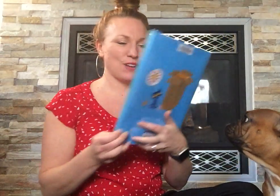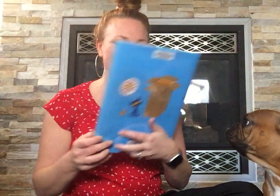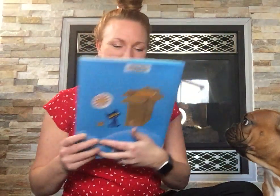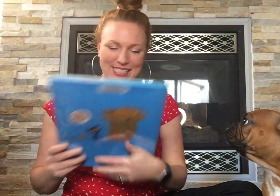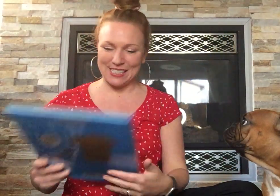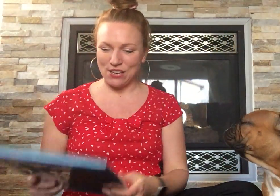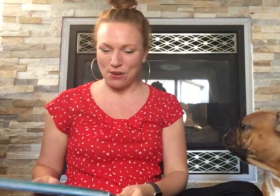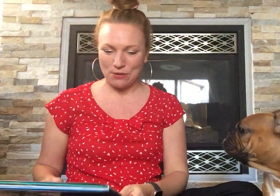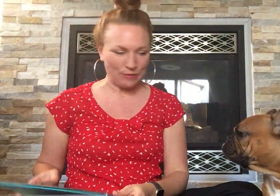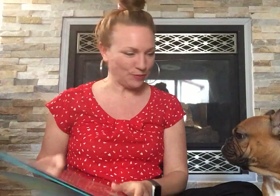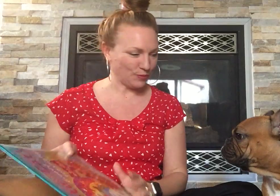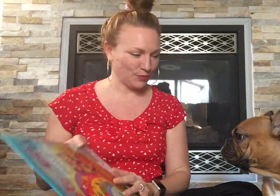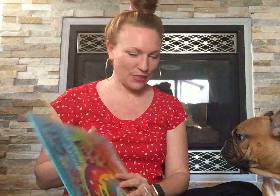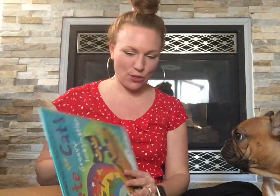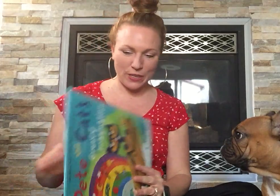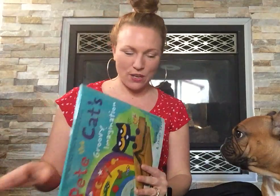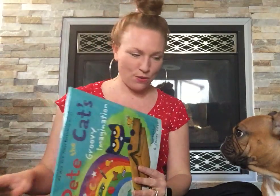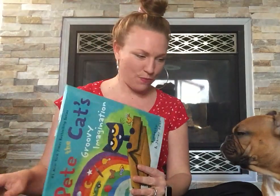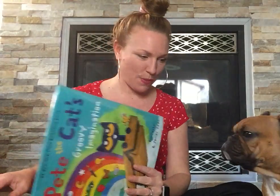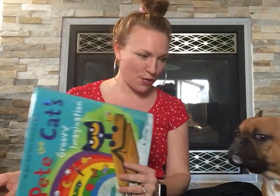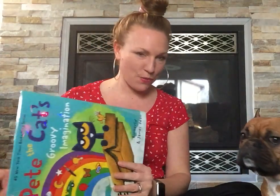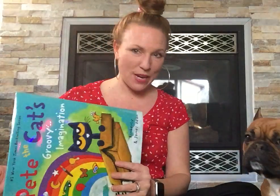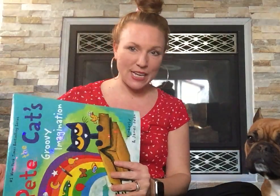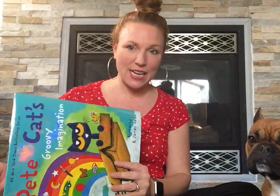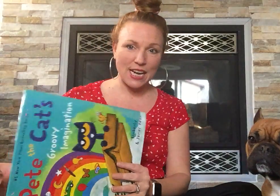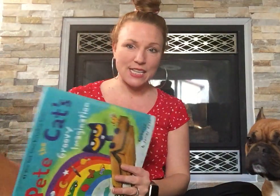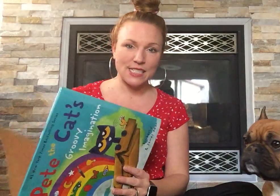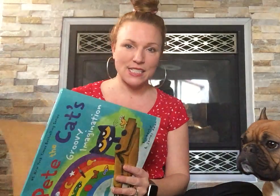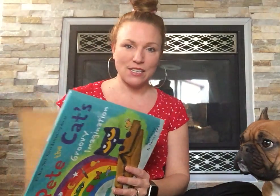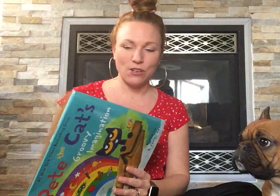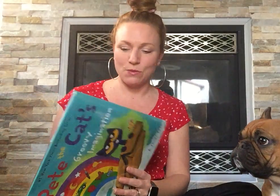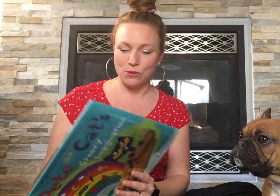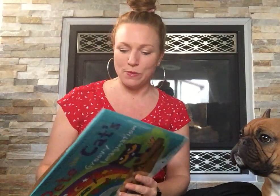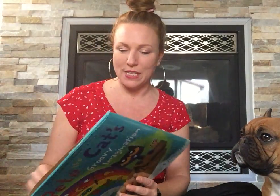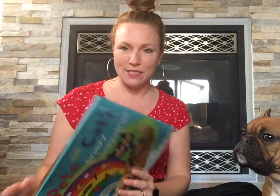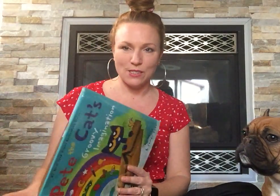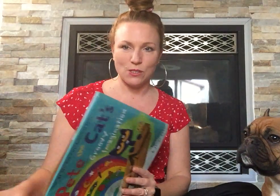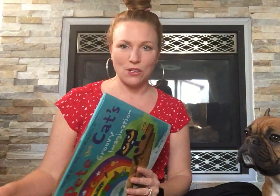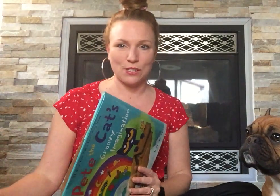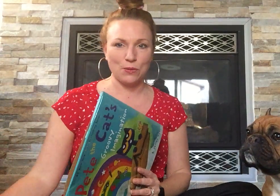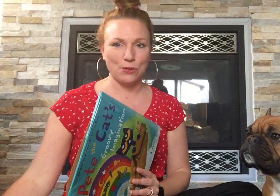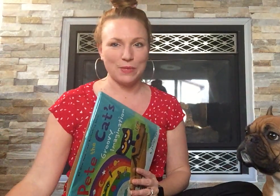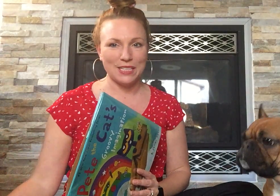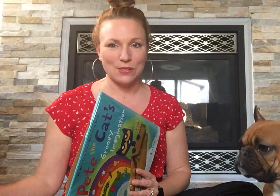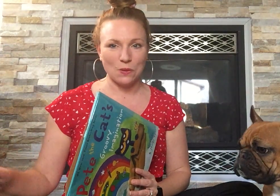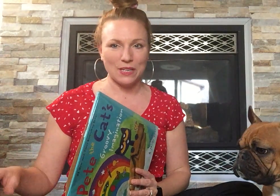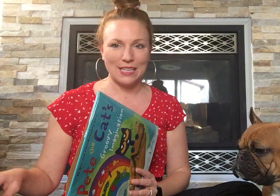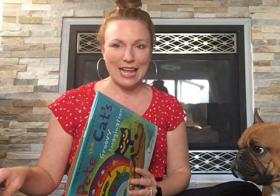Alright, so here we go. Are you ready, Ace? Or Ruby? This dog's Ruby, sorry.